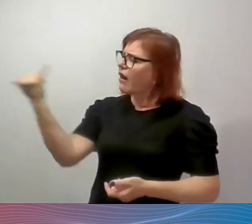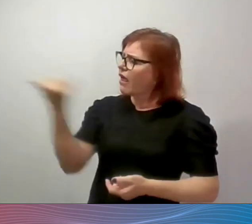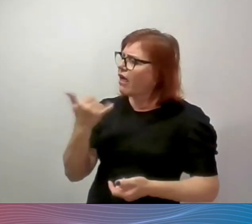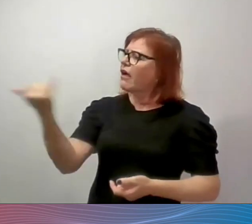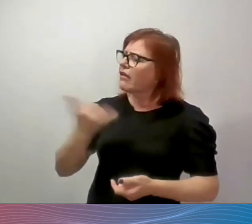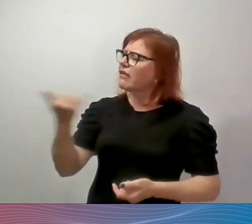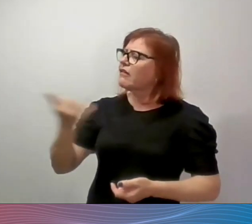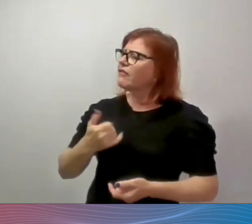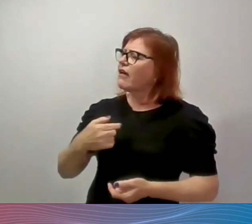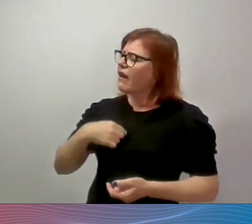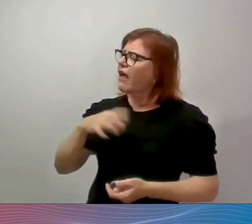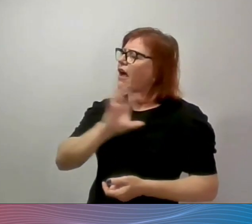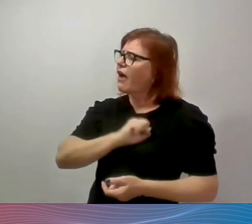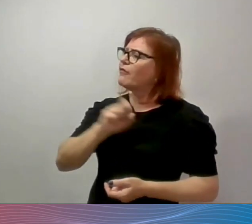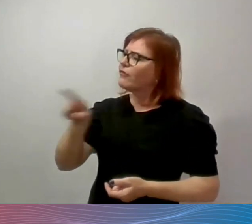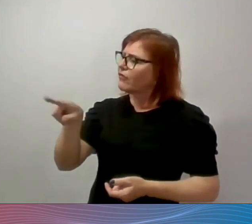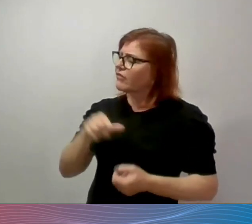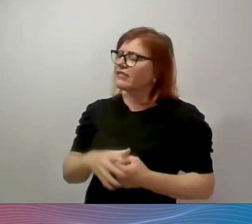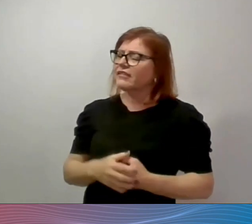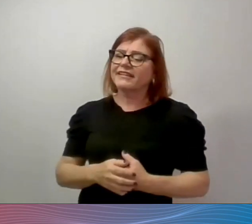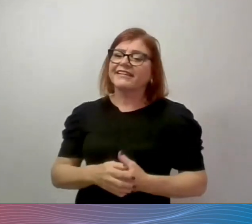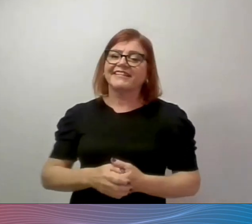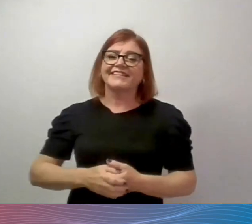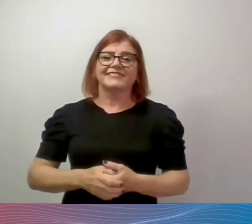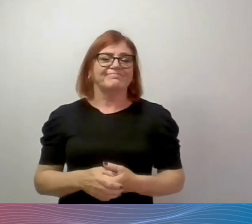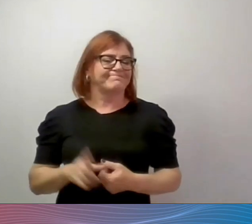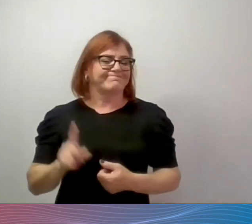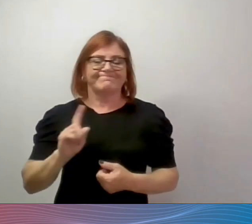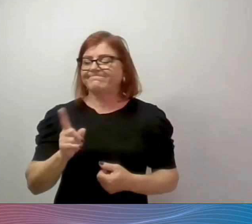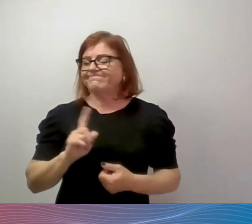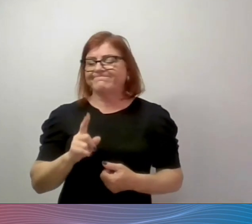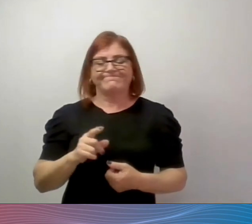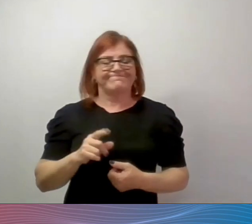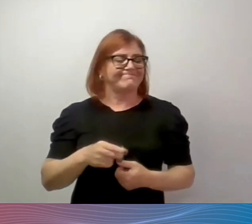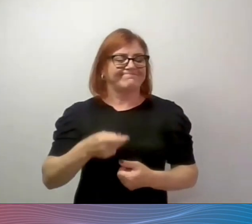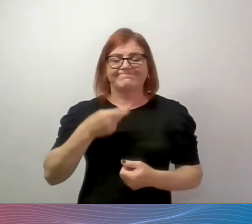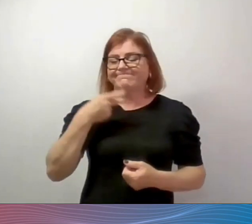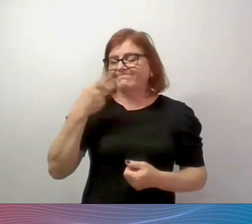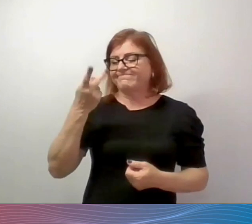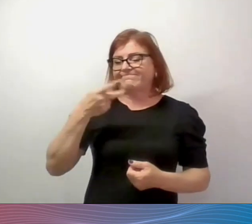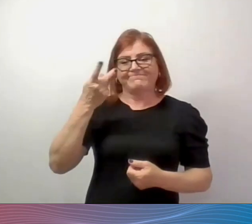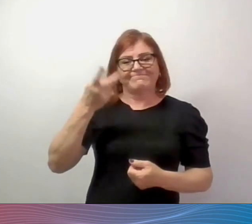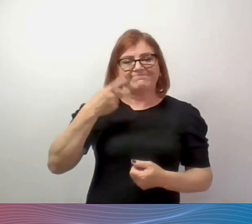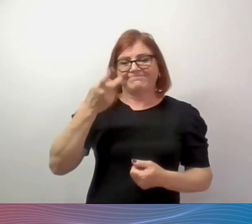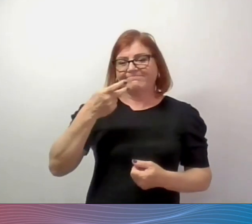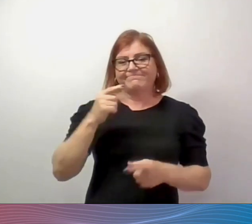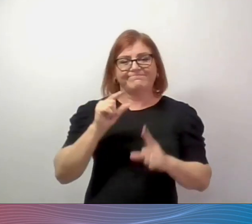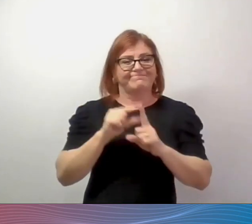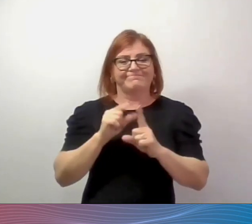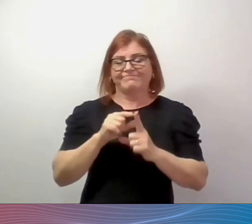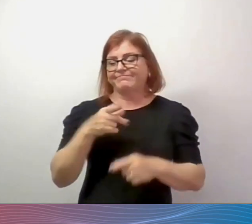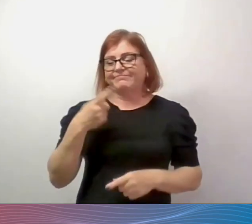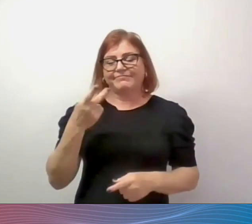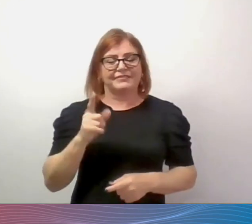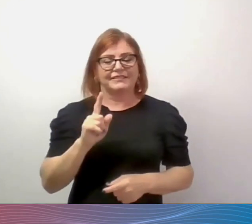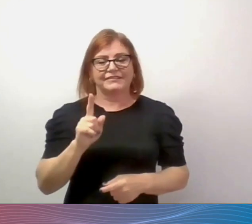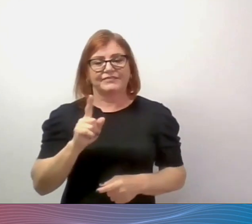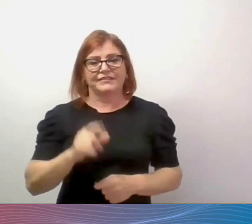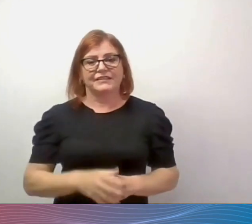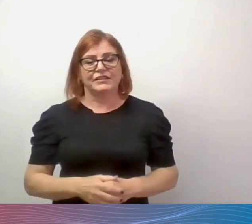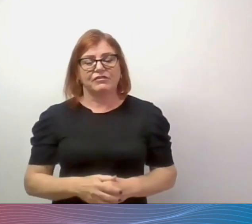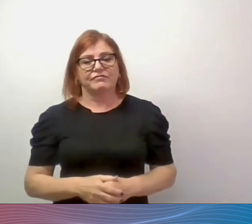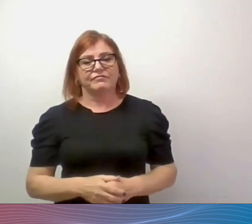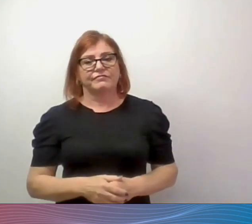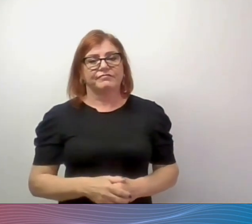love you. Irmão, não adianta falar só de boca. It's not enough to say only through your mouth. Porque ele nos